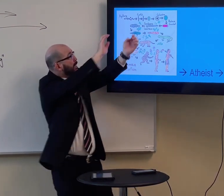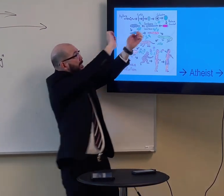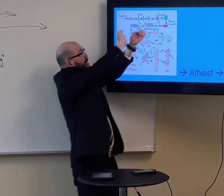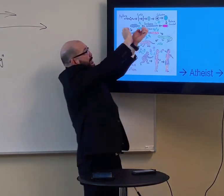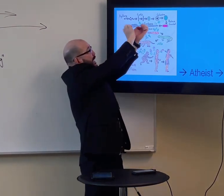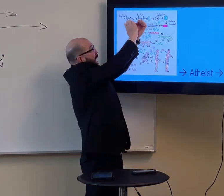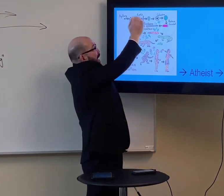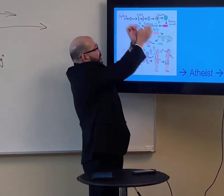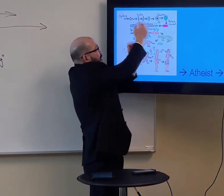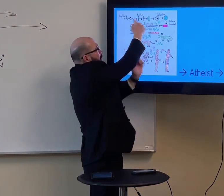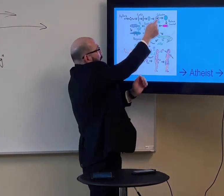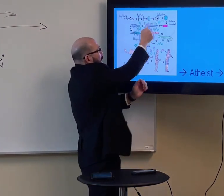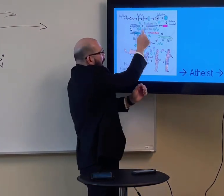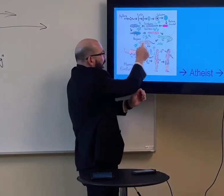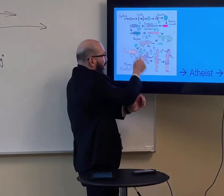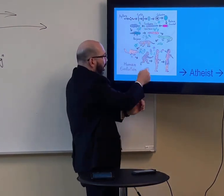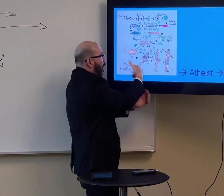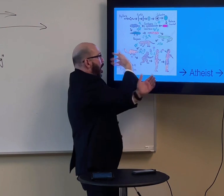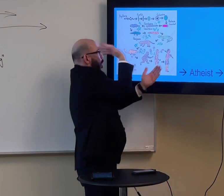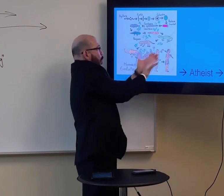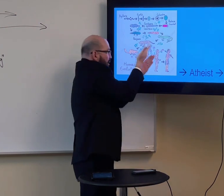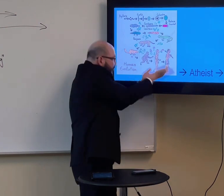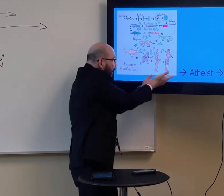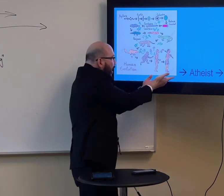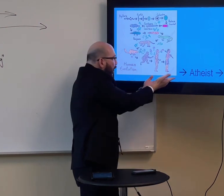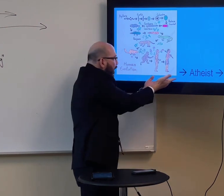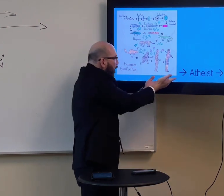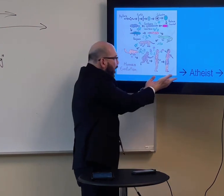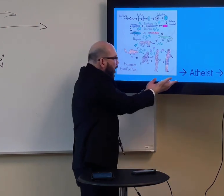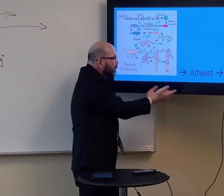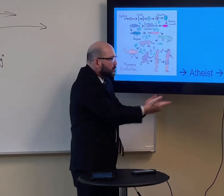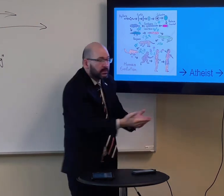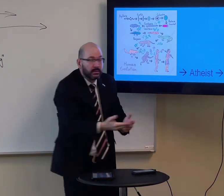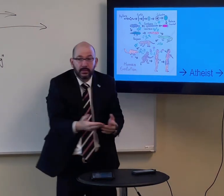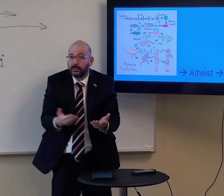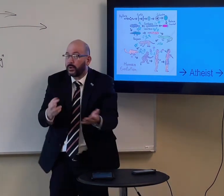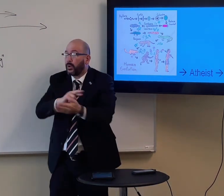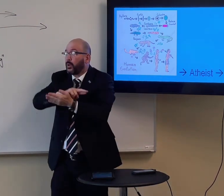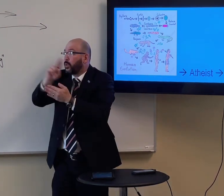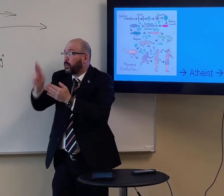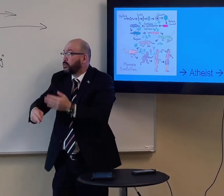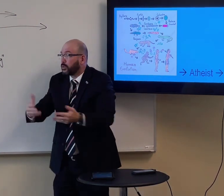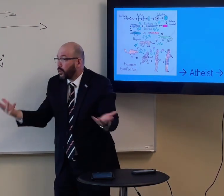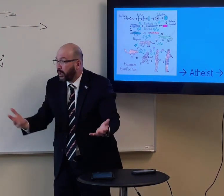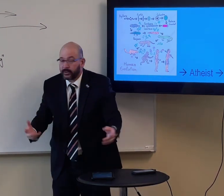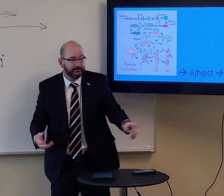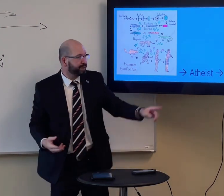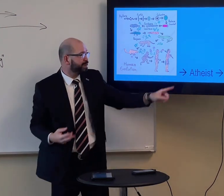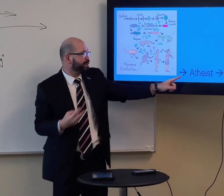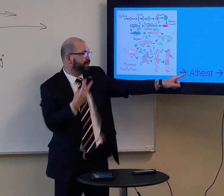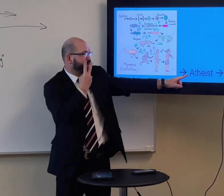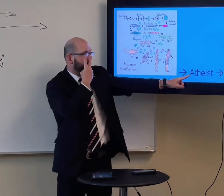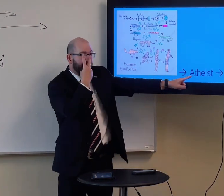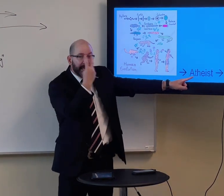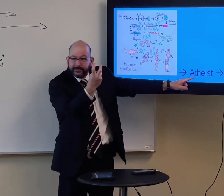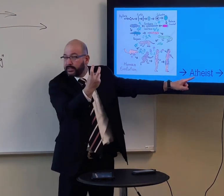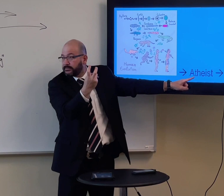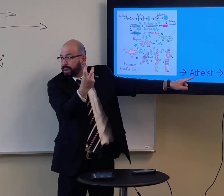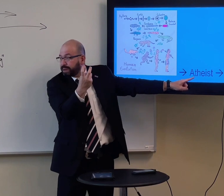Everything started. It started with a single cell, and then things progressed and got better and better and better. And the result, you become